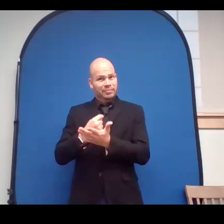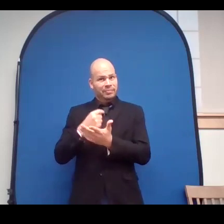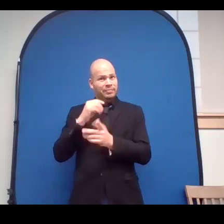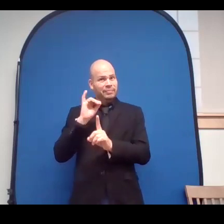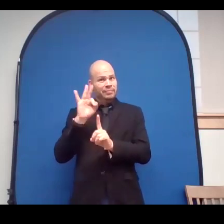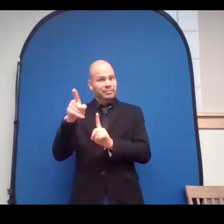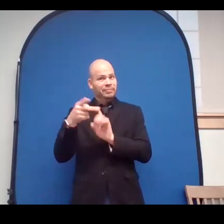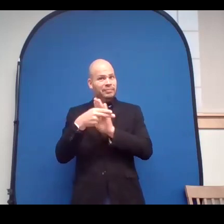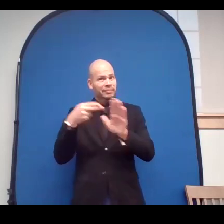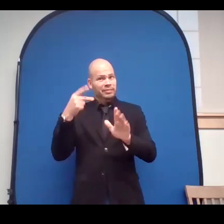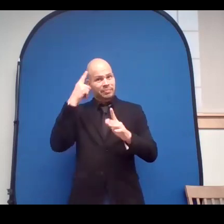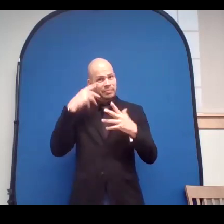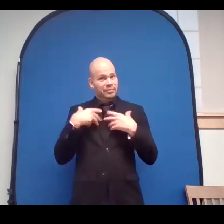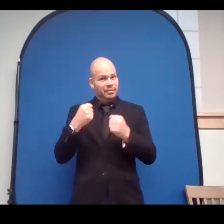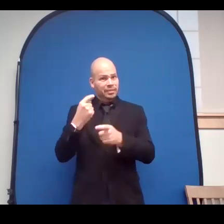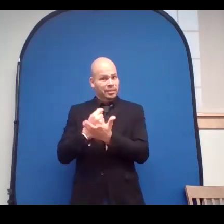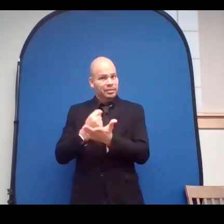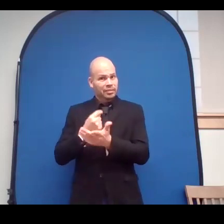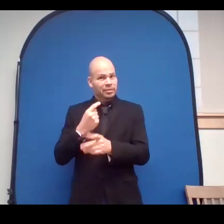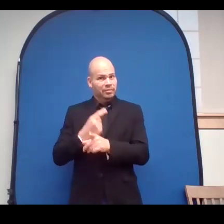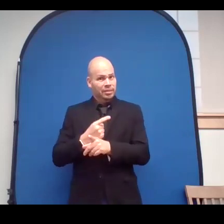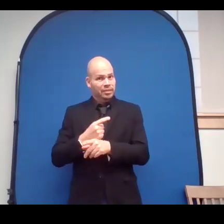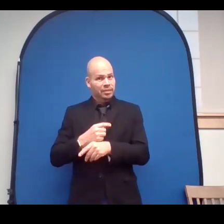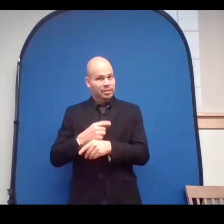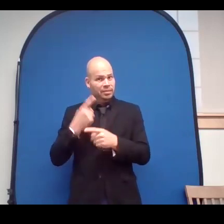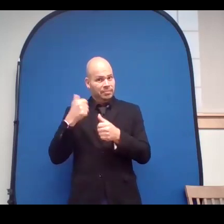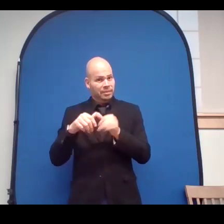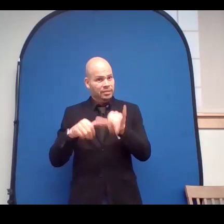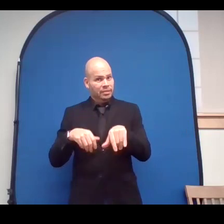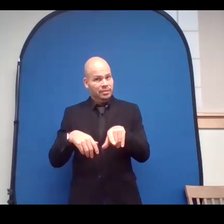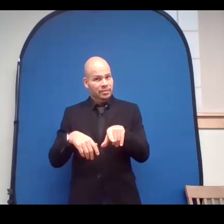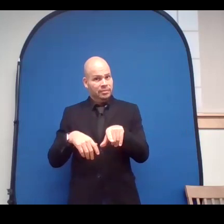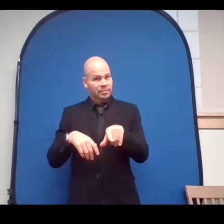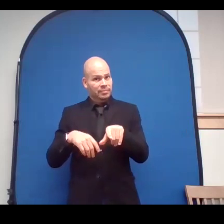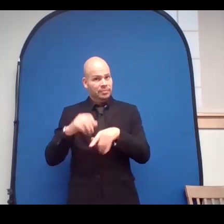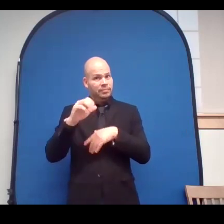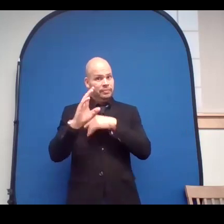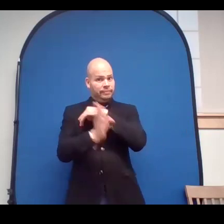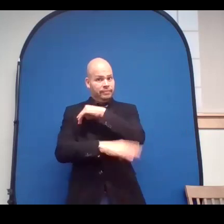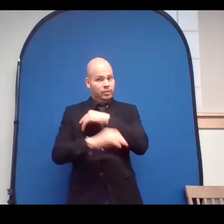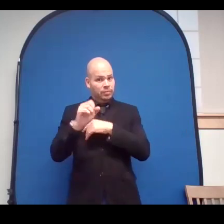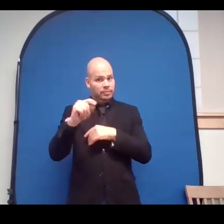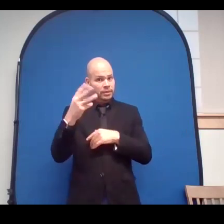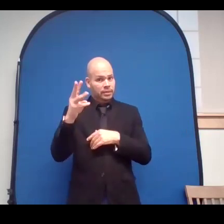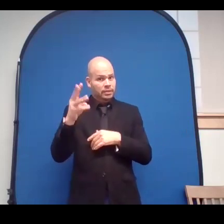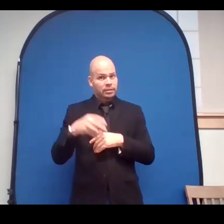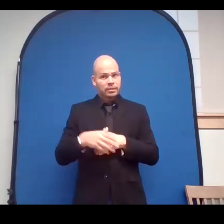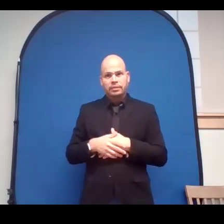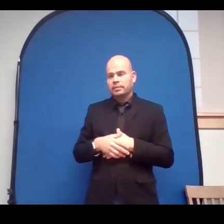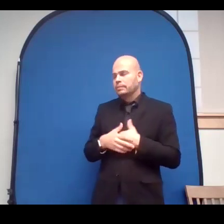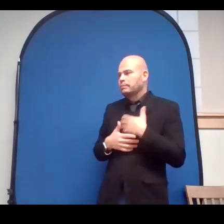No. Was that true as of September 16th? I don't know. I don't know